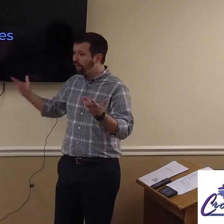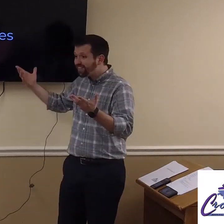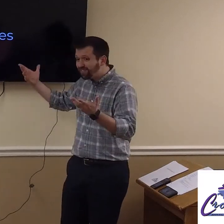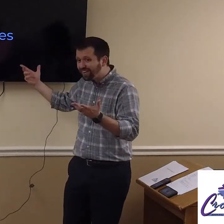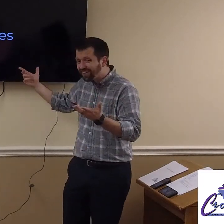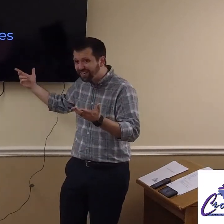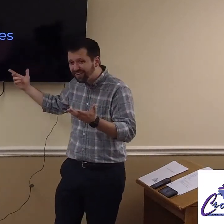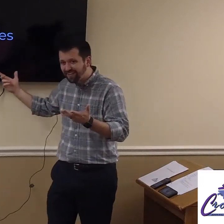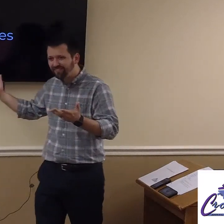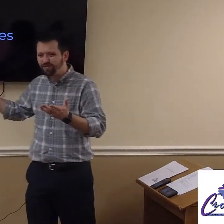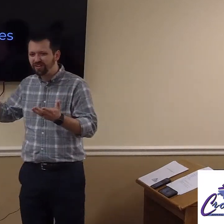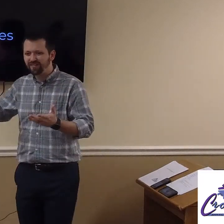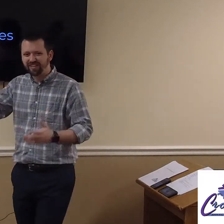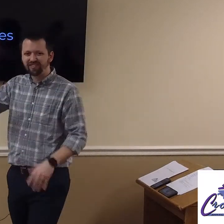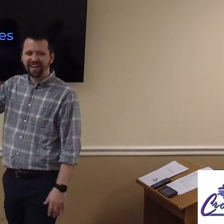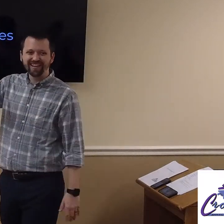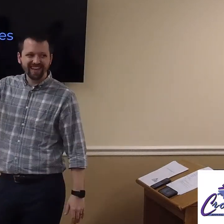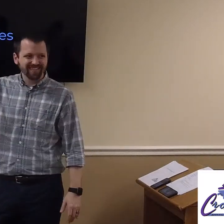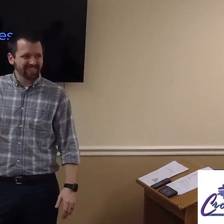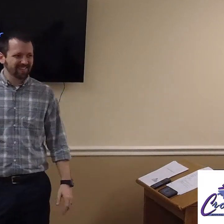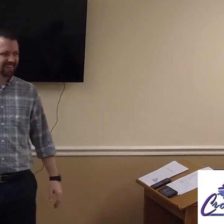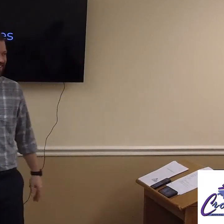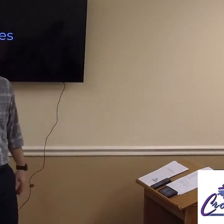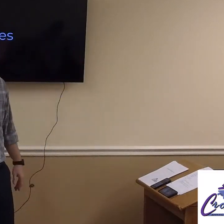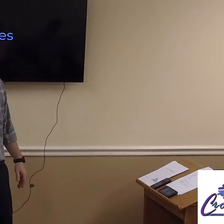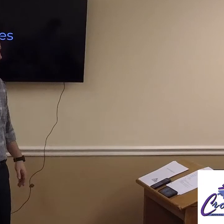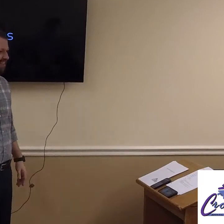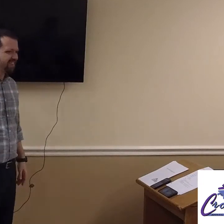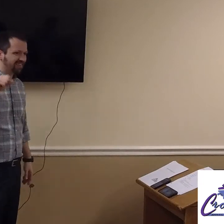What's this one? We've been talking about this one. Yeah. Yes.